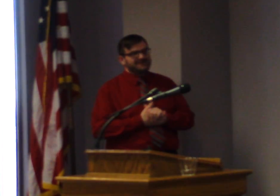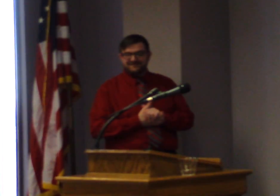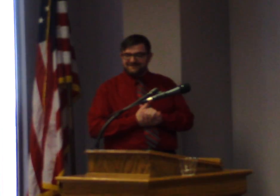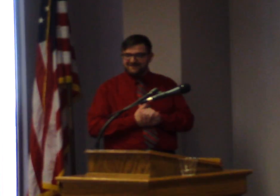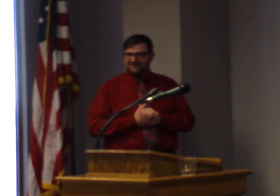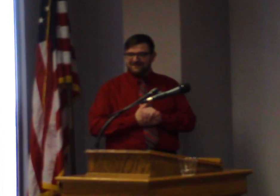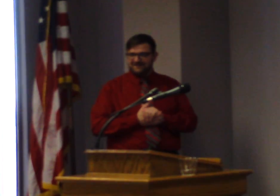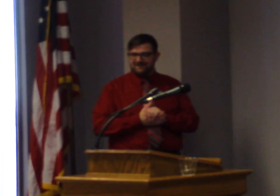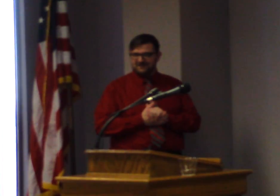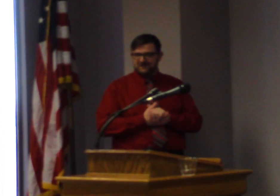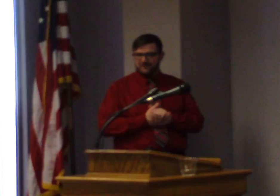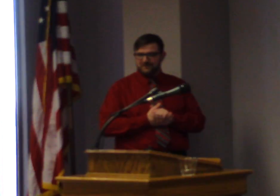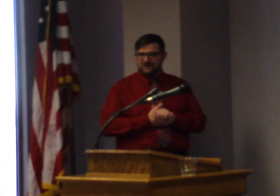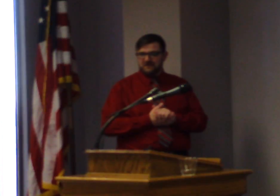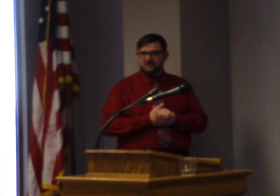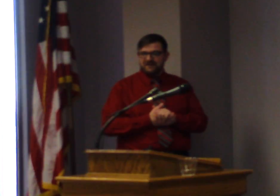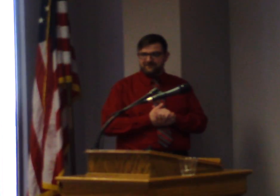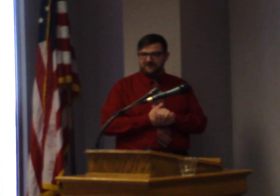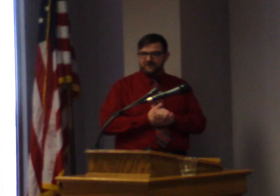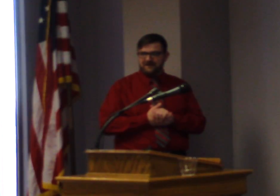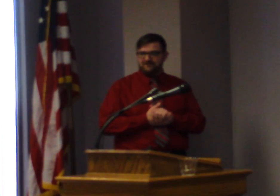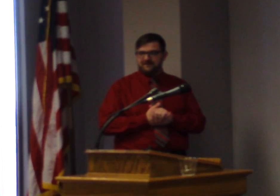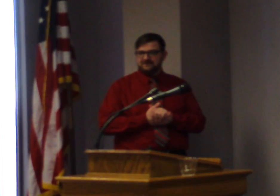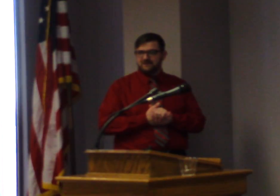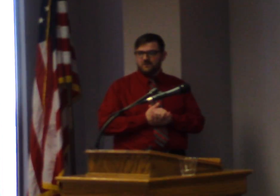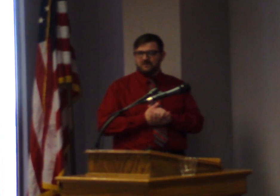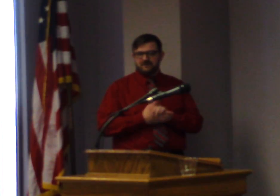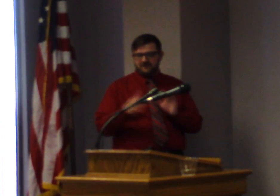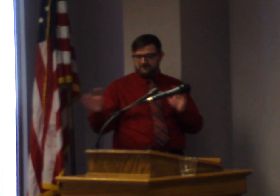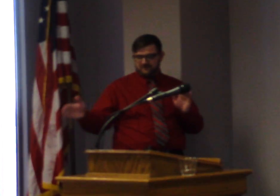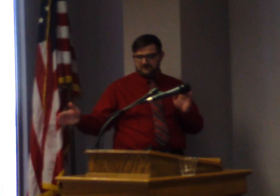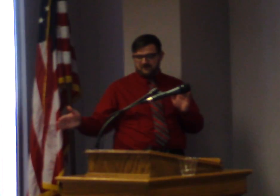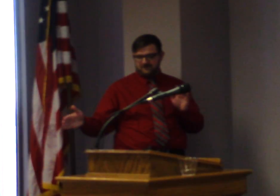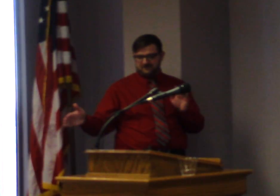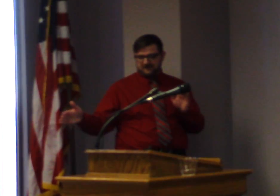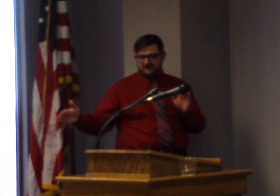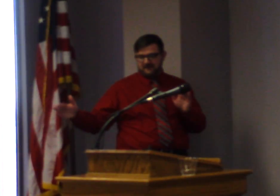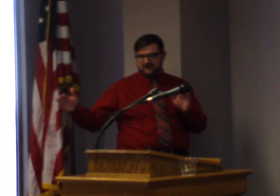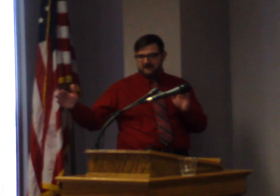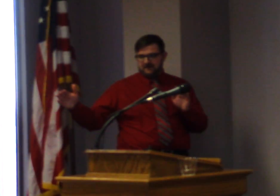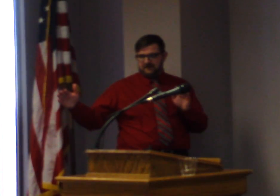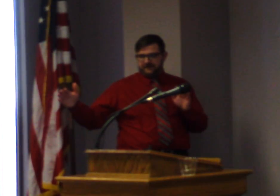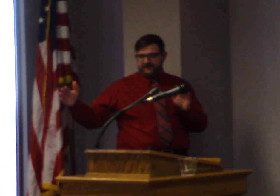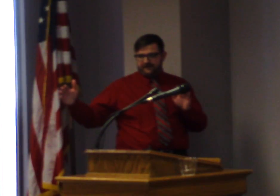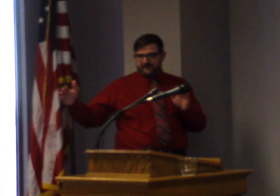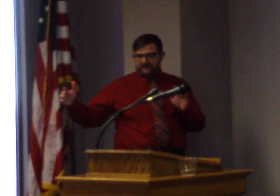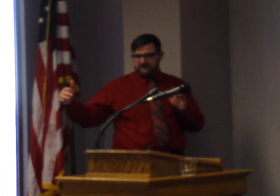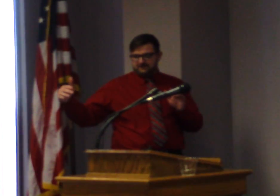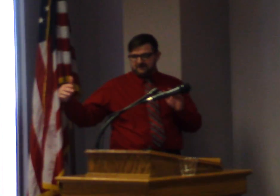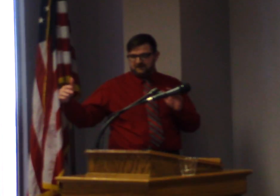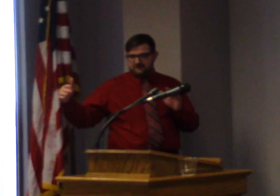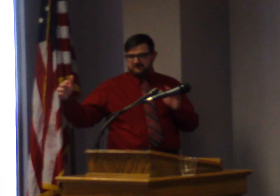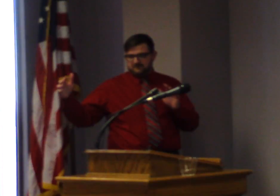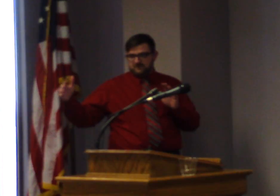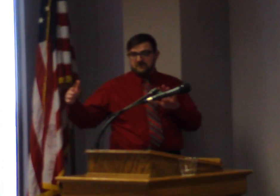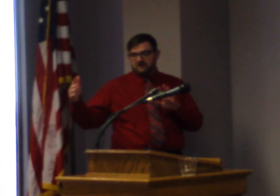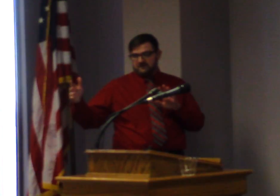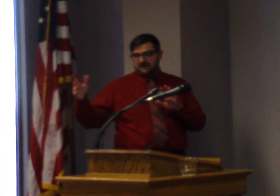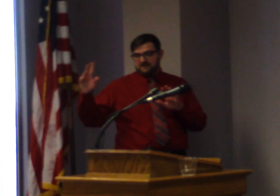me safe and there's heavy traffic, so that if a car was like, let's see, another thing I